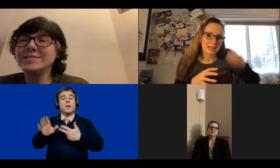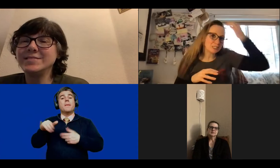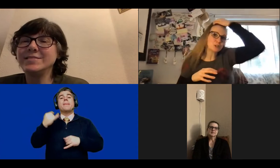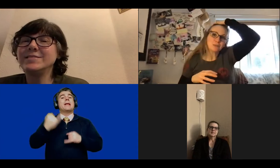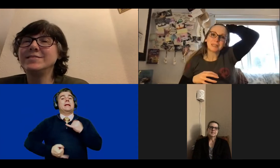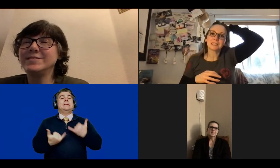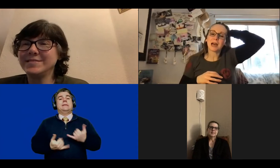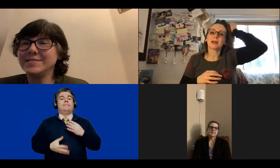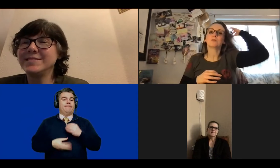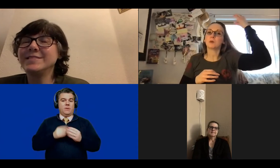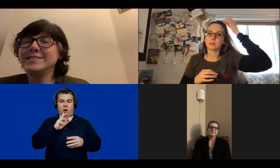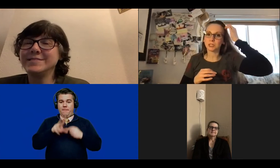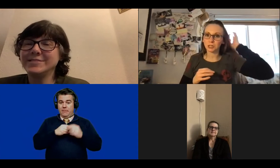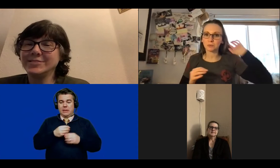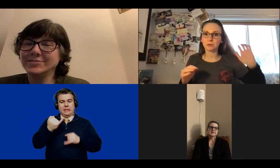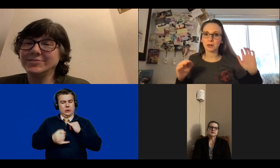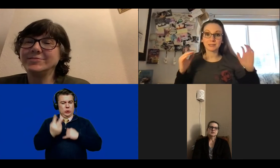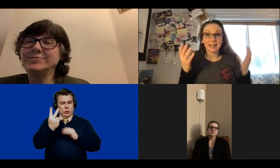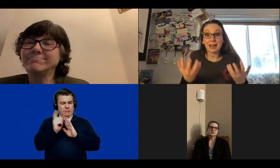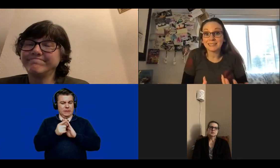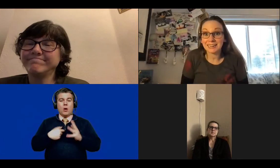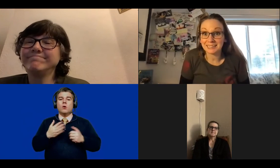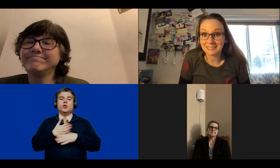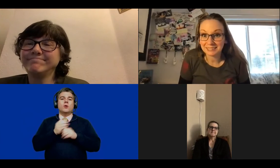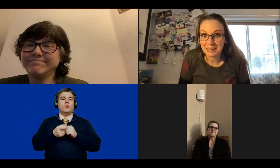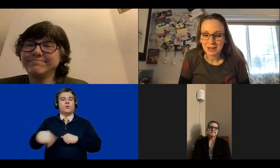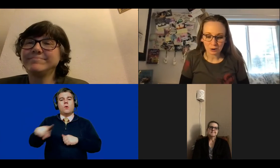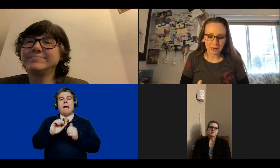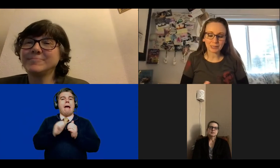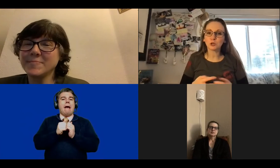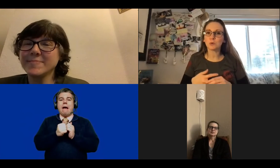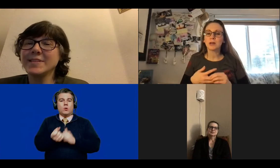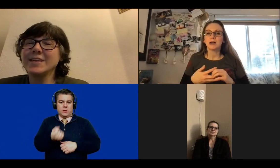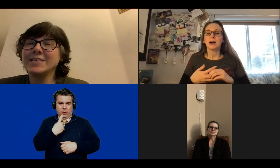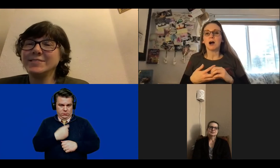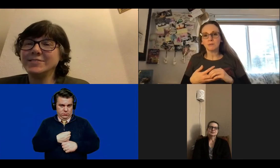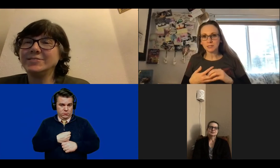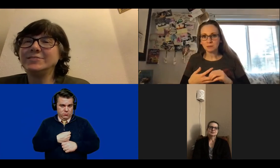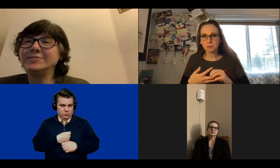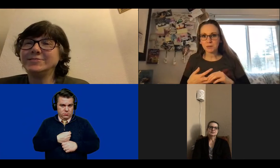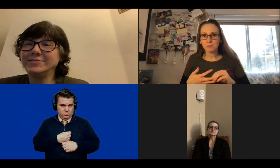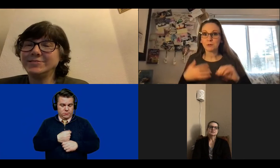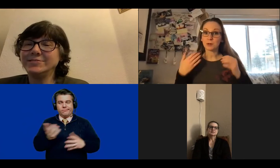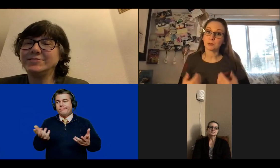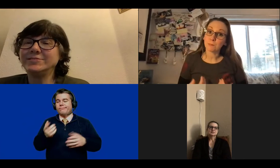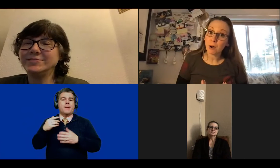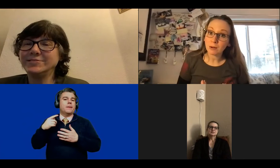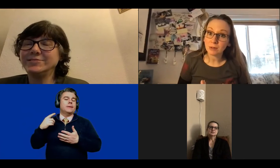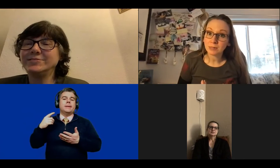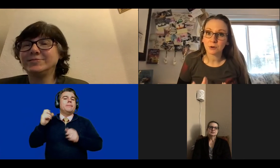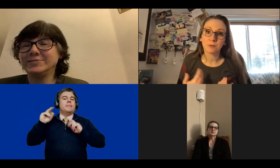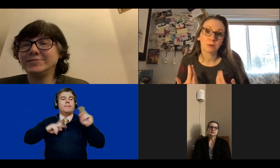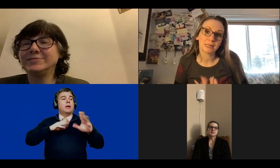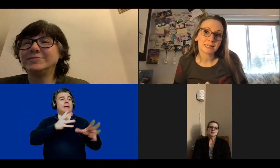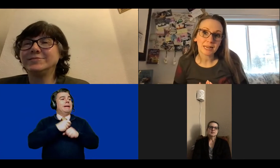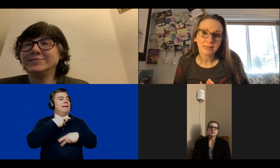take these last 2 minutes, I want to share with you guys how to take it. Okay, so oftentimes people, they'll get their